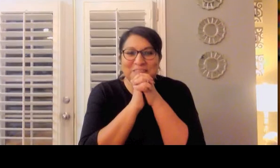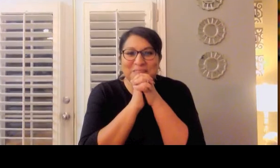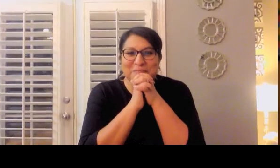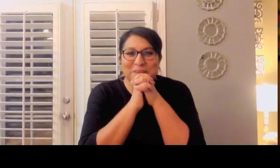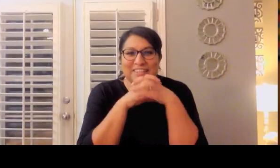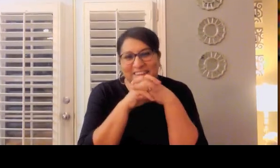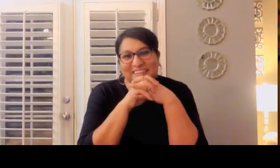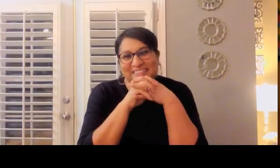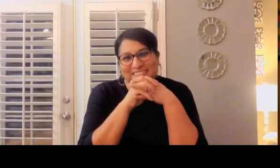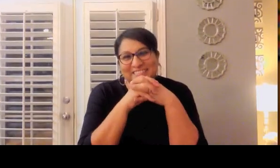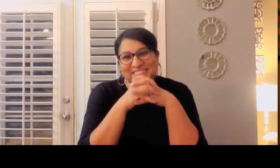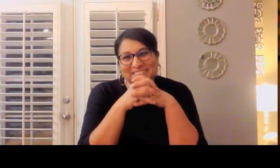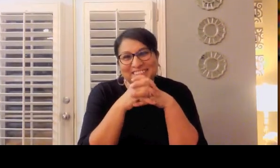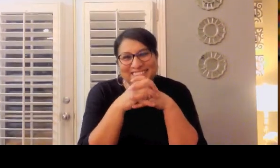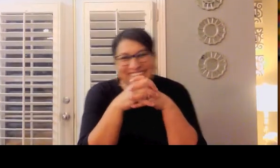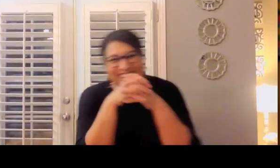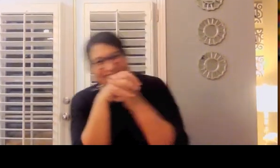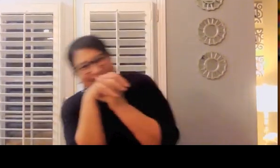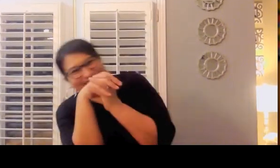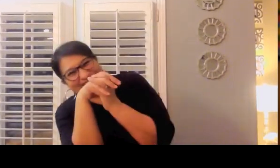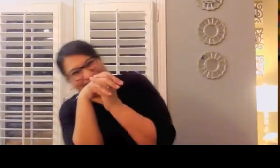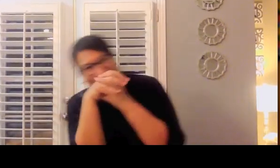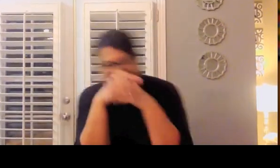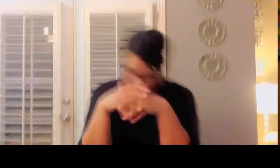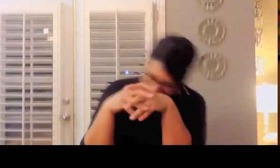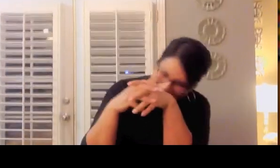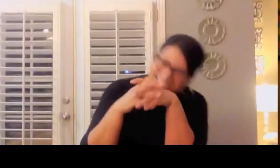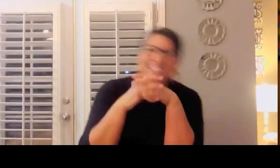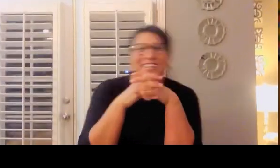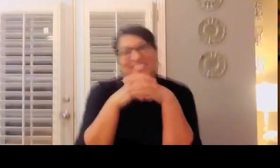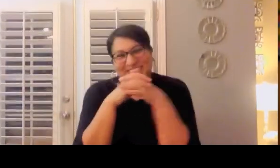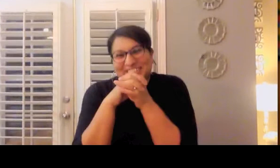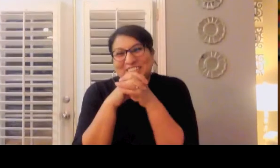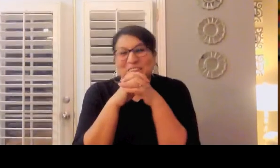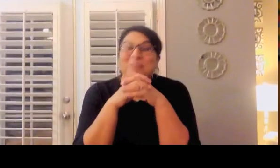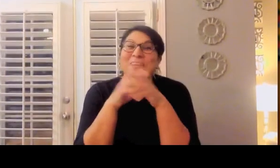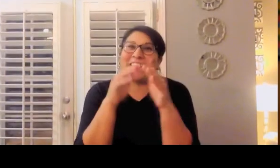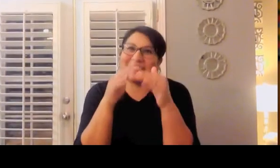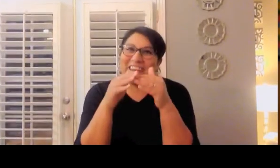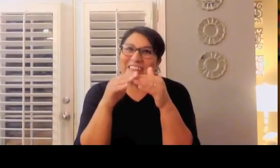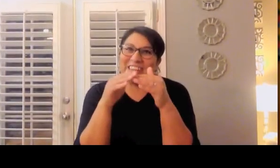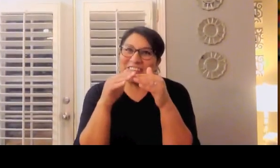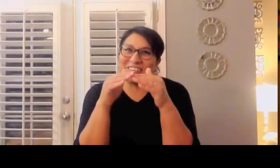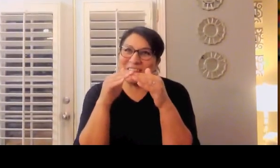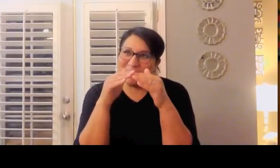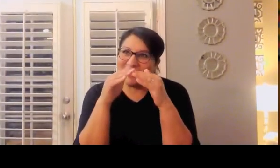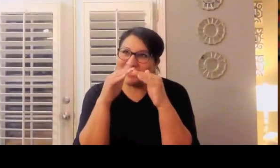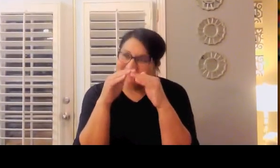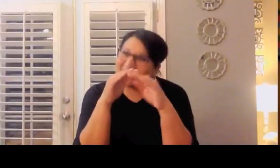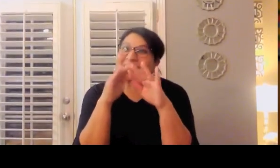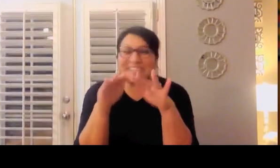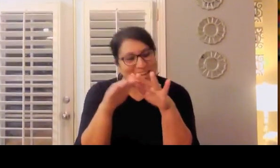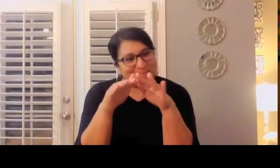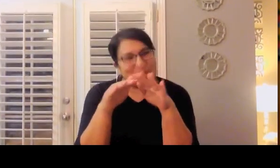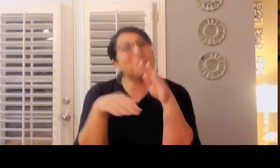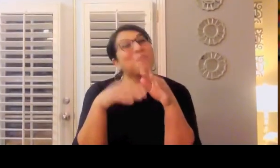Nice. That's not embarrassing. That's pretty awesome. But we're not there at that cookie empire